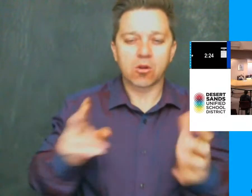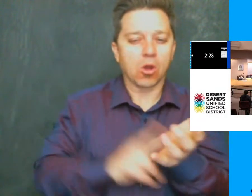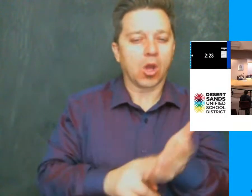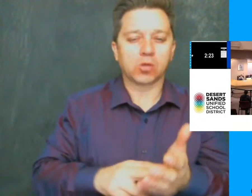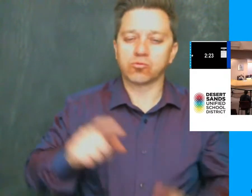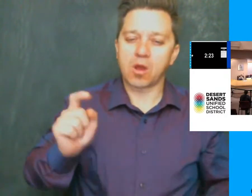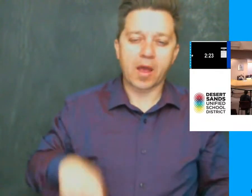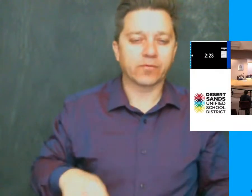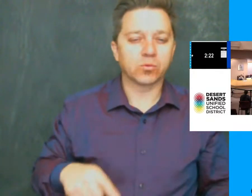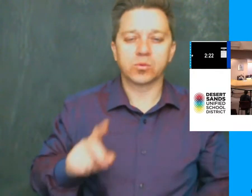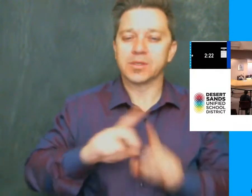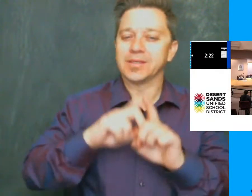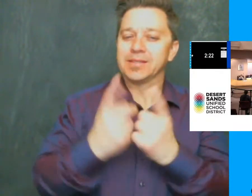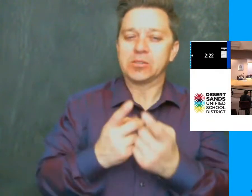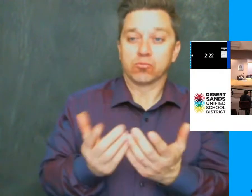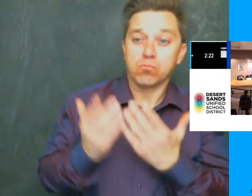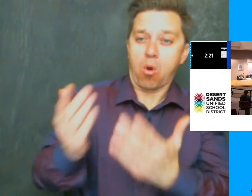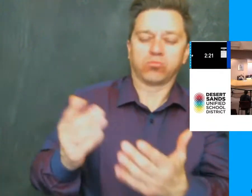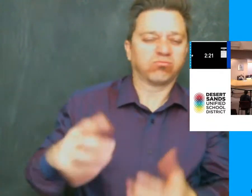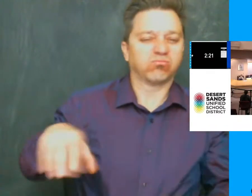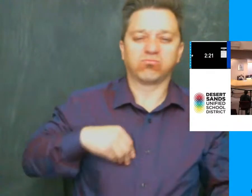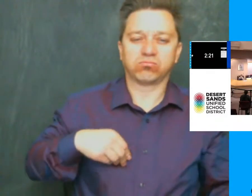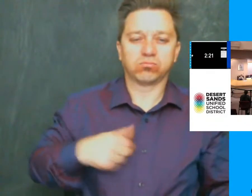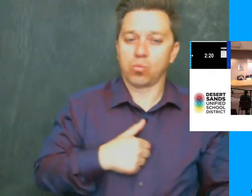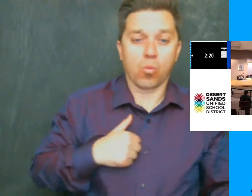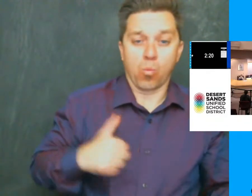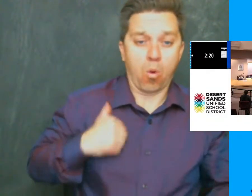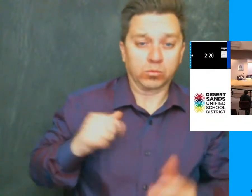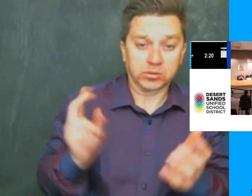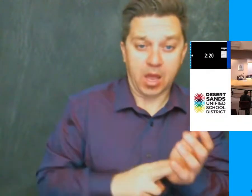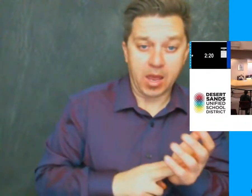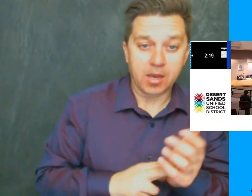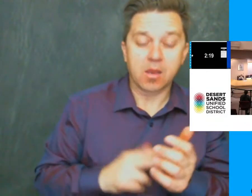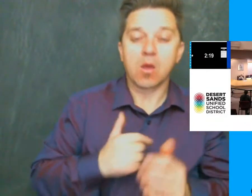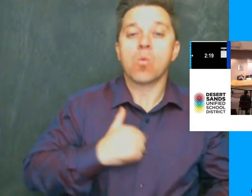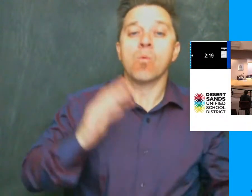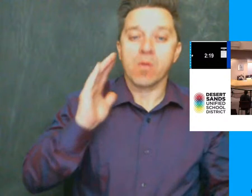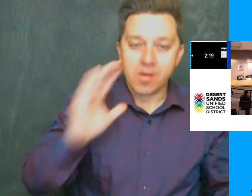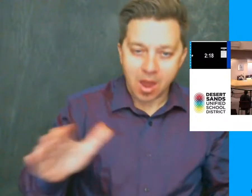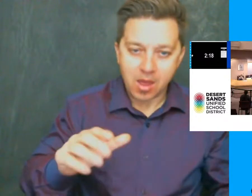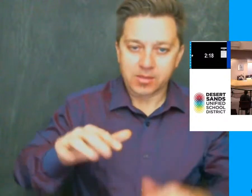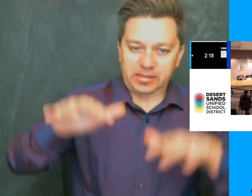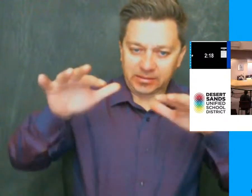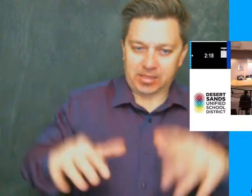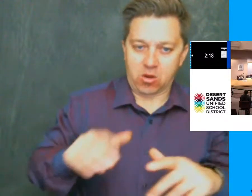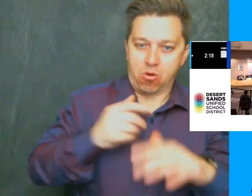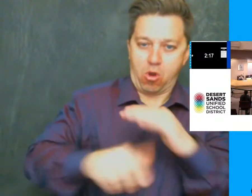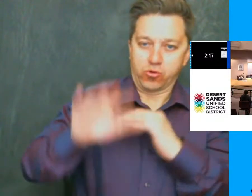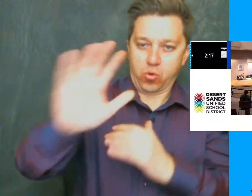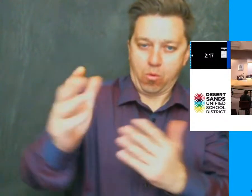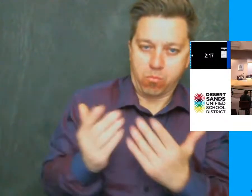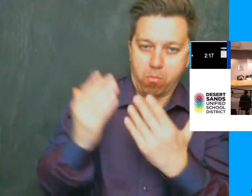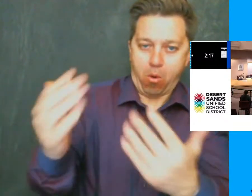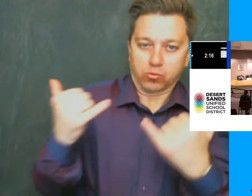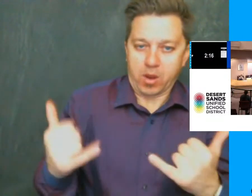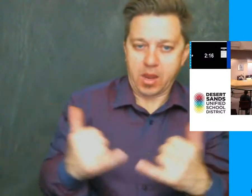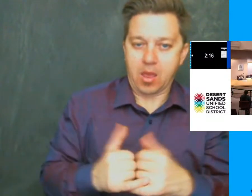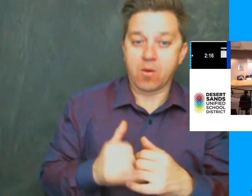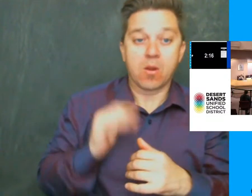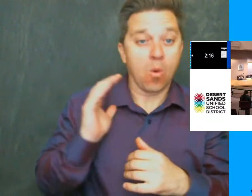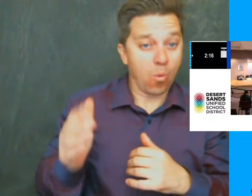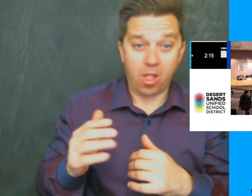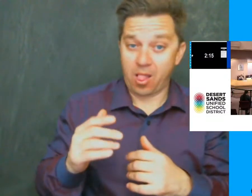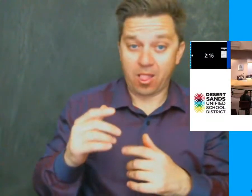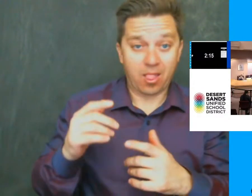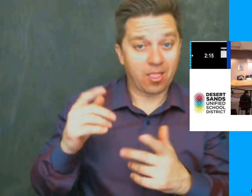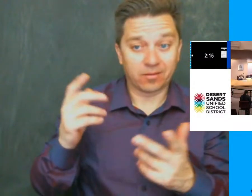The district's proposal is unacceptable. We won't sign it. We will not settle this contract under the current district's proposal, and it will go to impasse